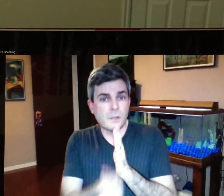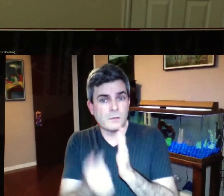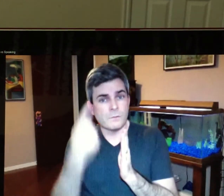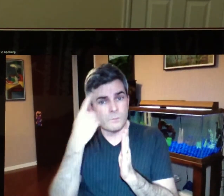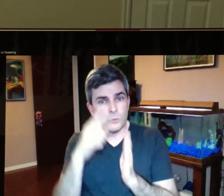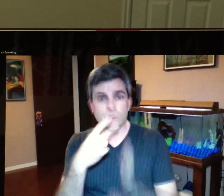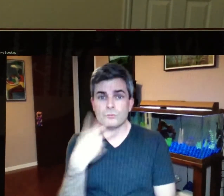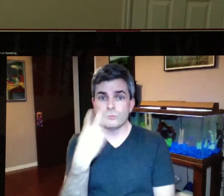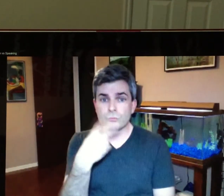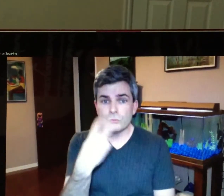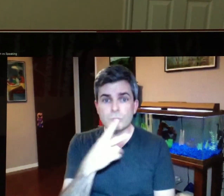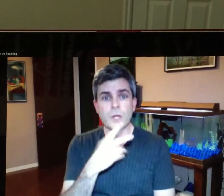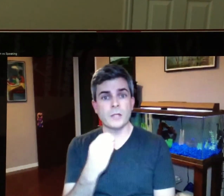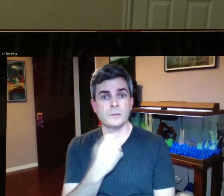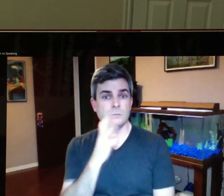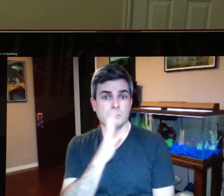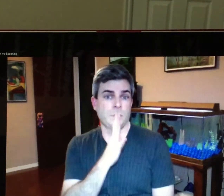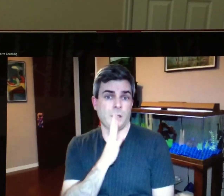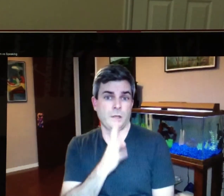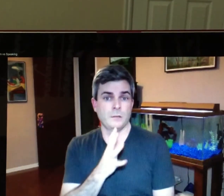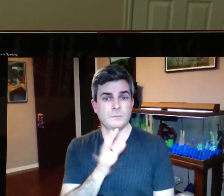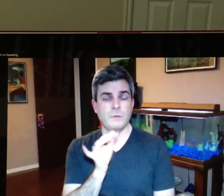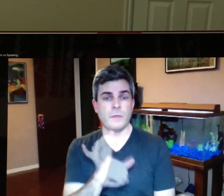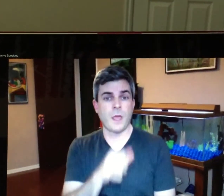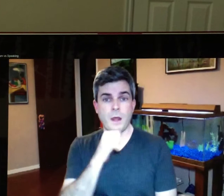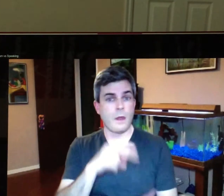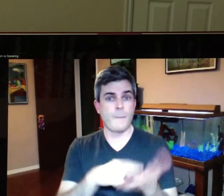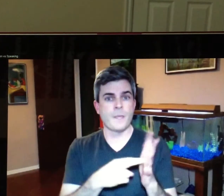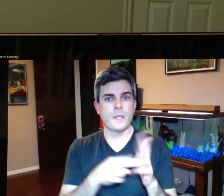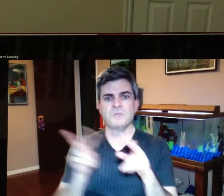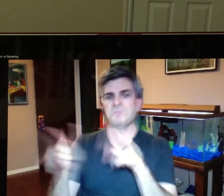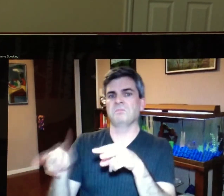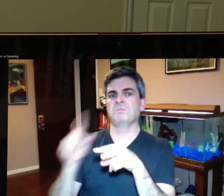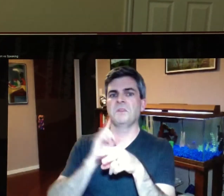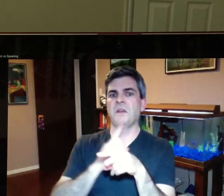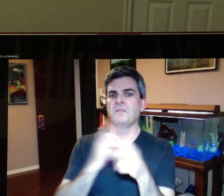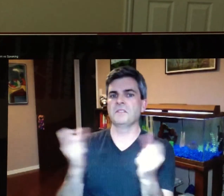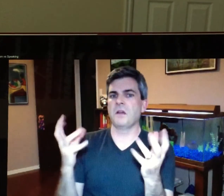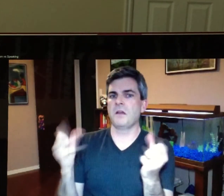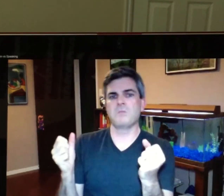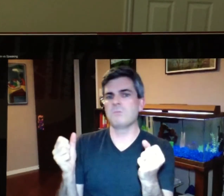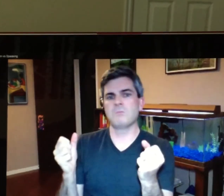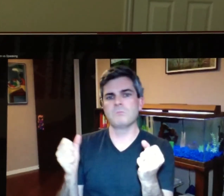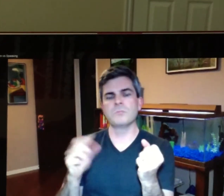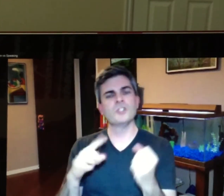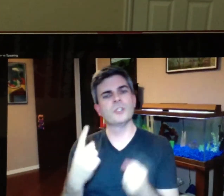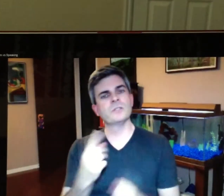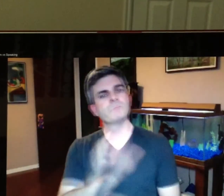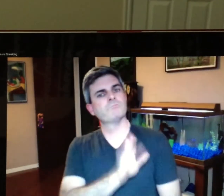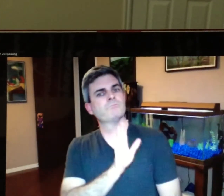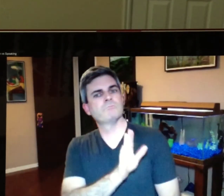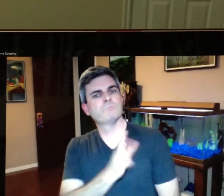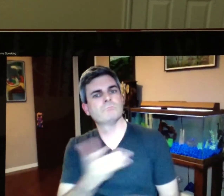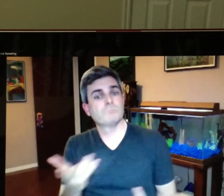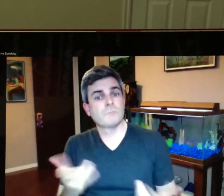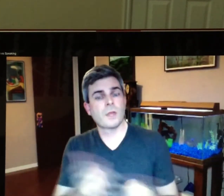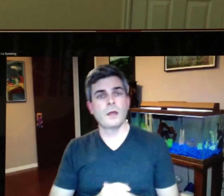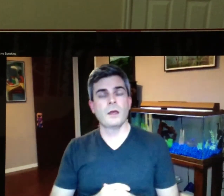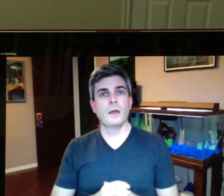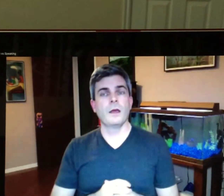upon or looked down on ASL. I just think that they're skilled in speaking. Doesn't mean that they necessarily look down on